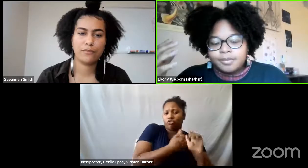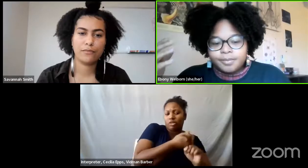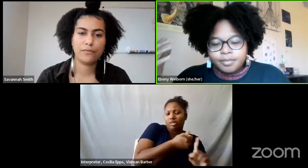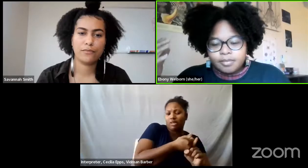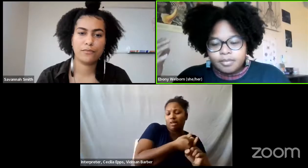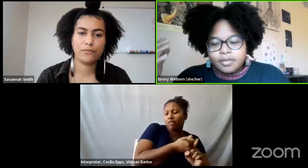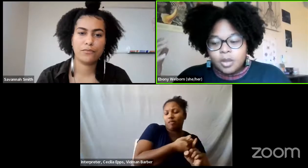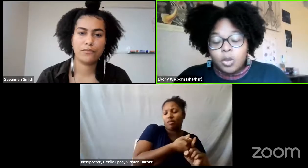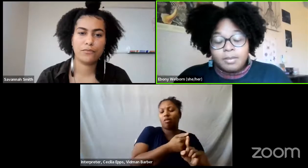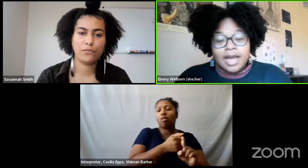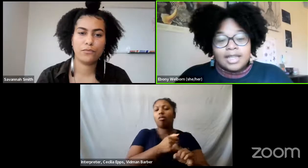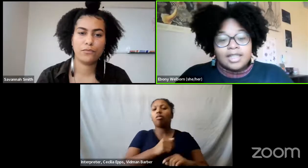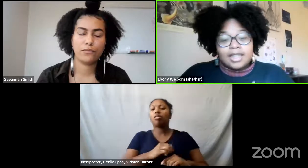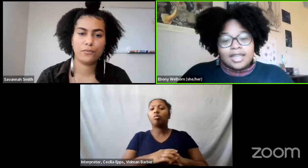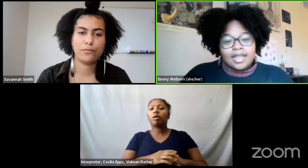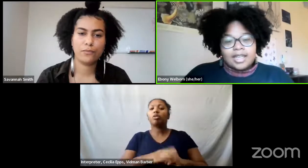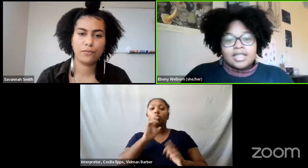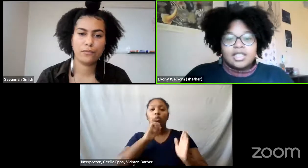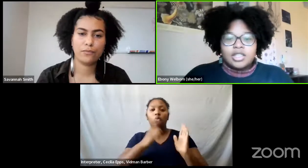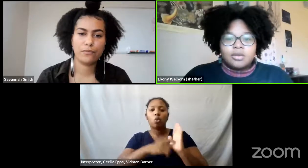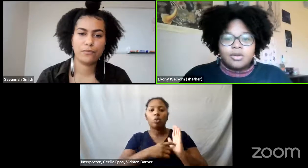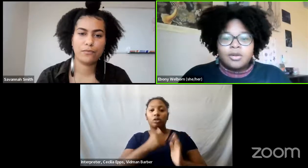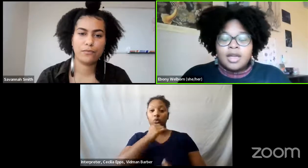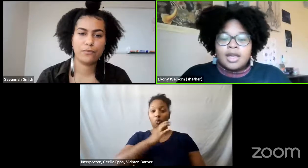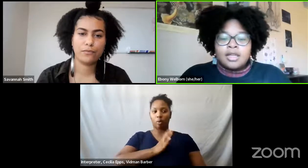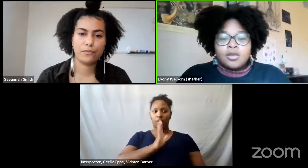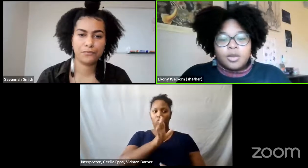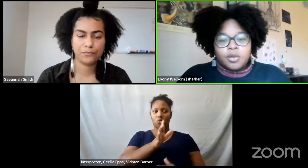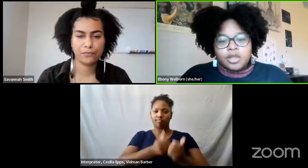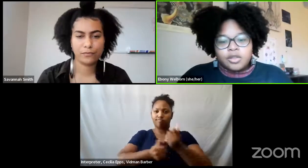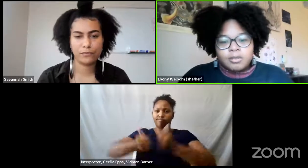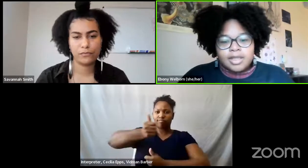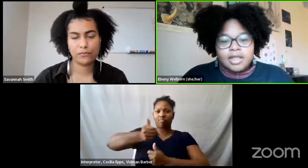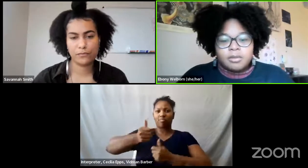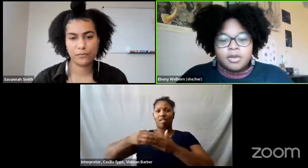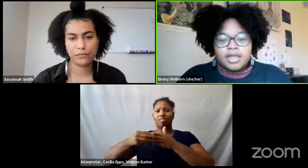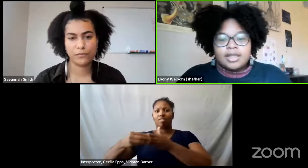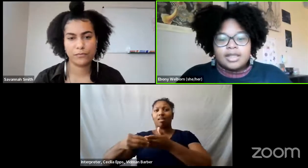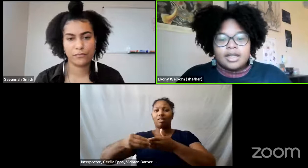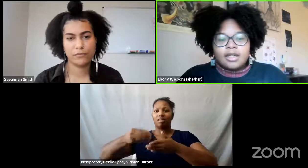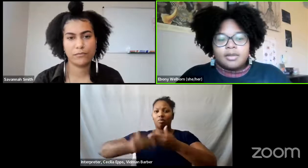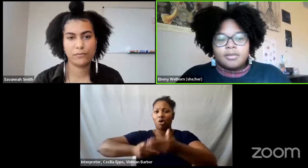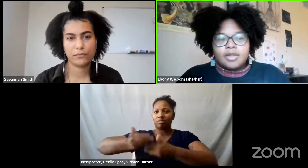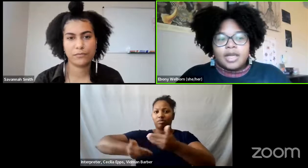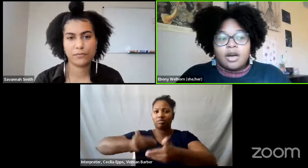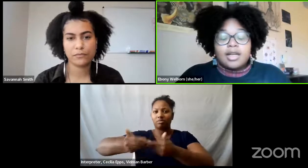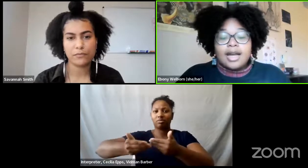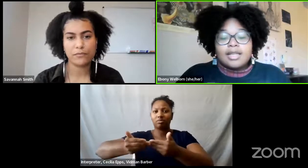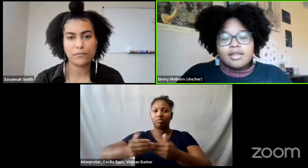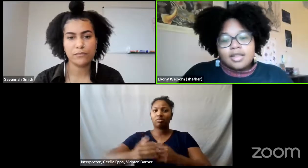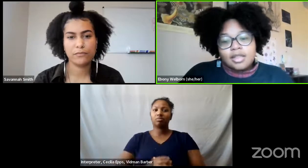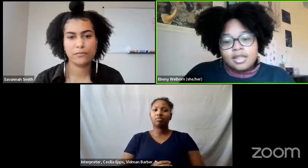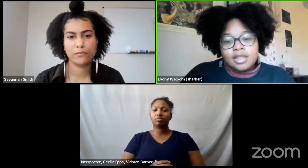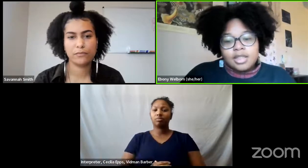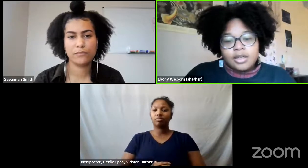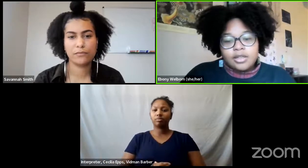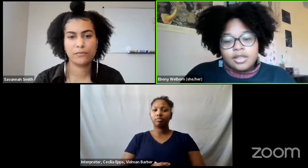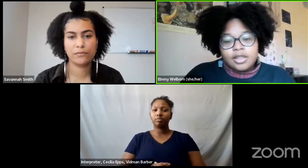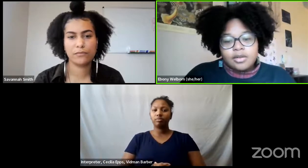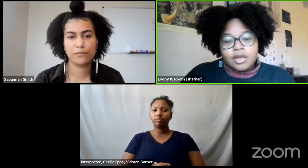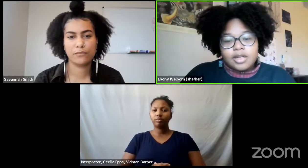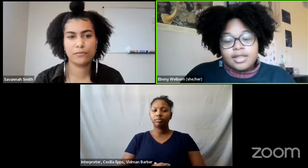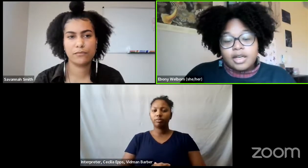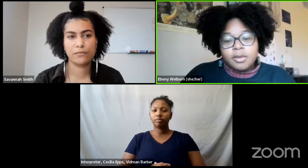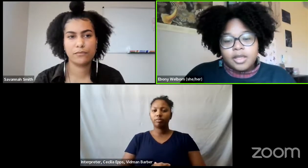point where the women actually lead it, because in general, during the water drumming ceremonies that are not